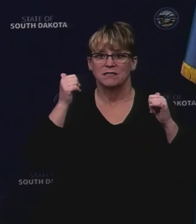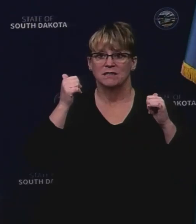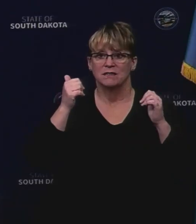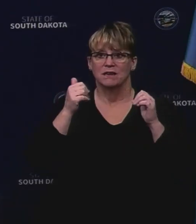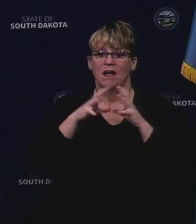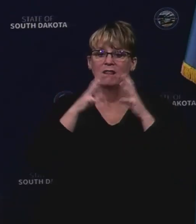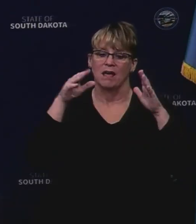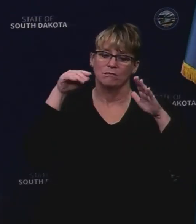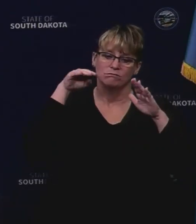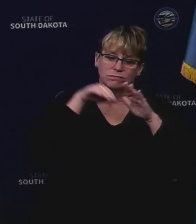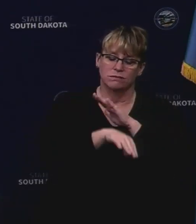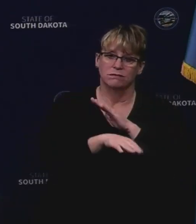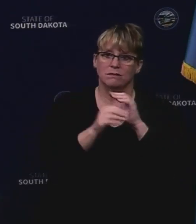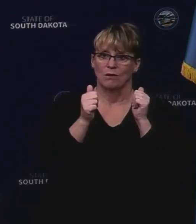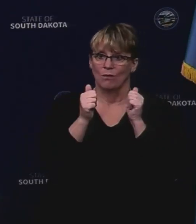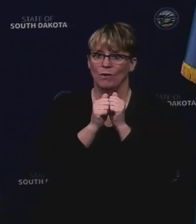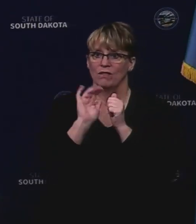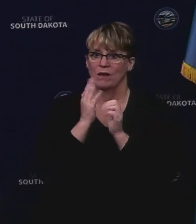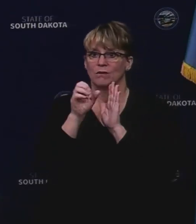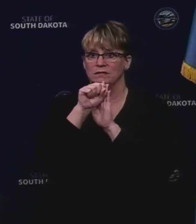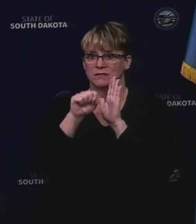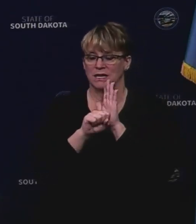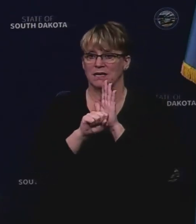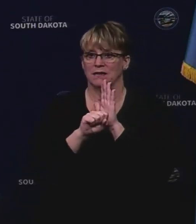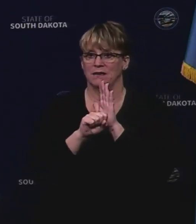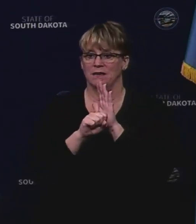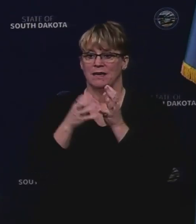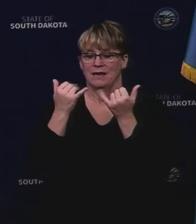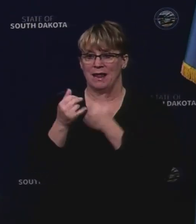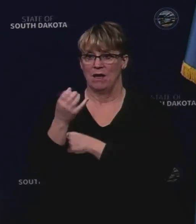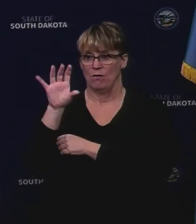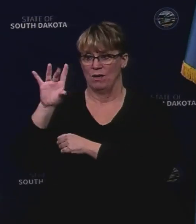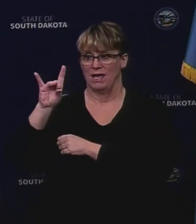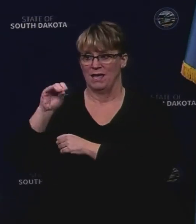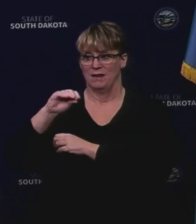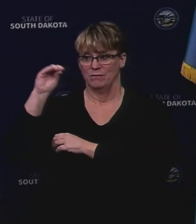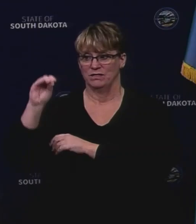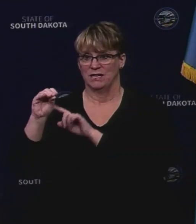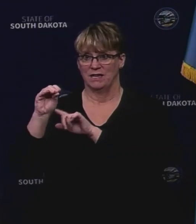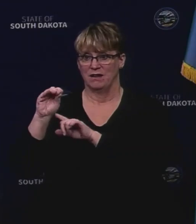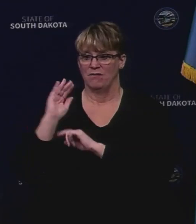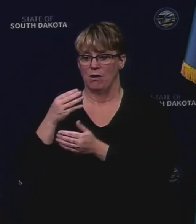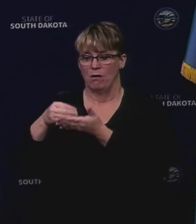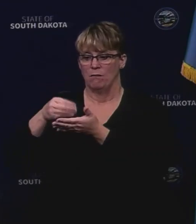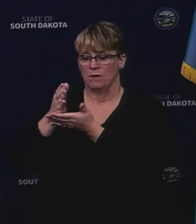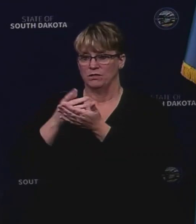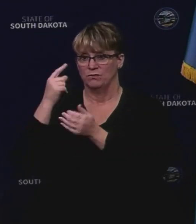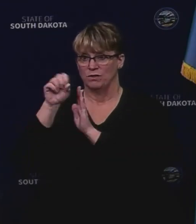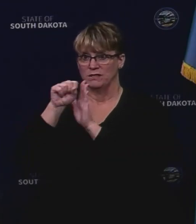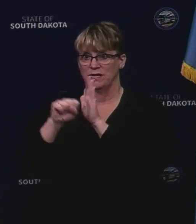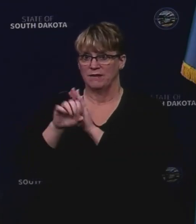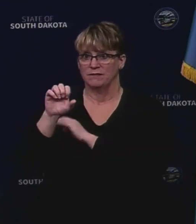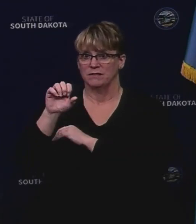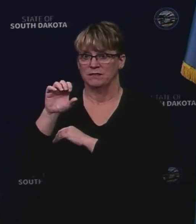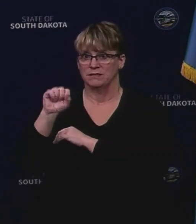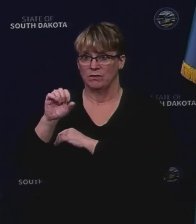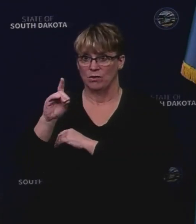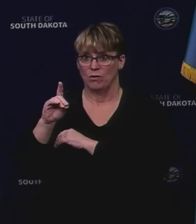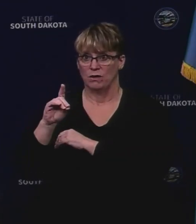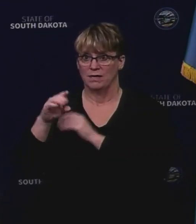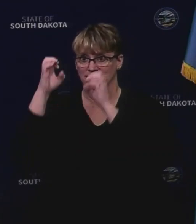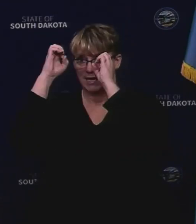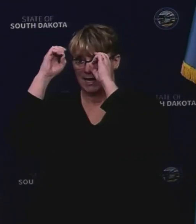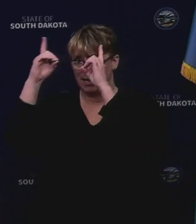tax revenue, which is how we fund state government. Now, 80% of our budget for the state of South Dakota is